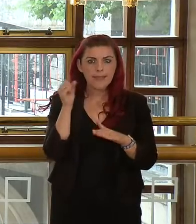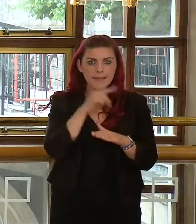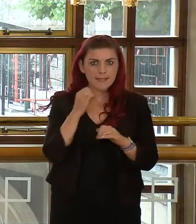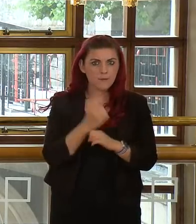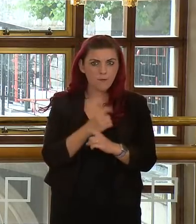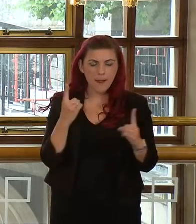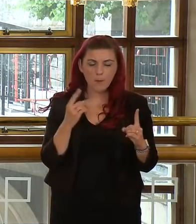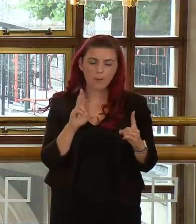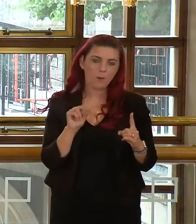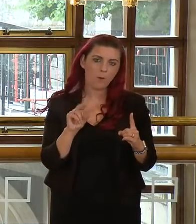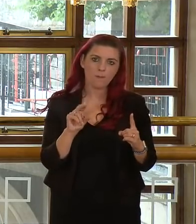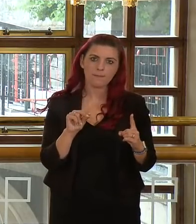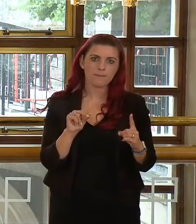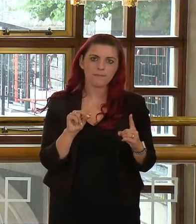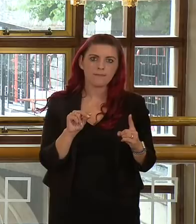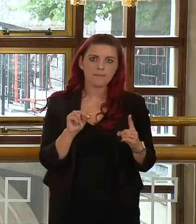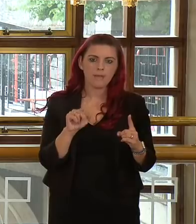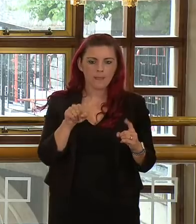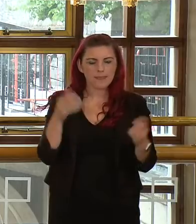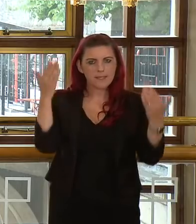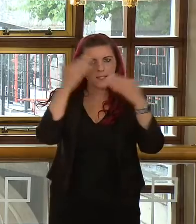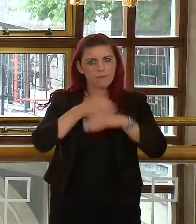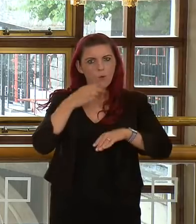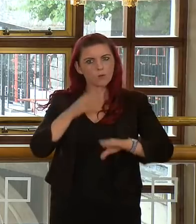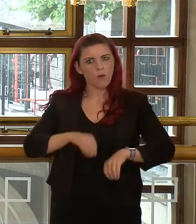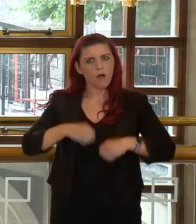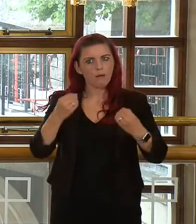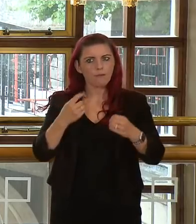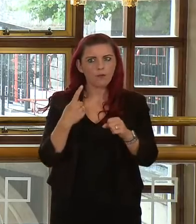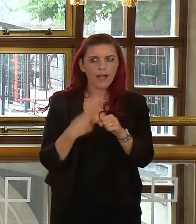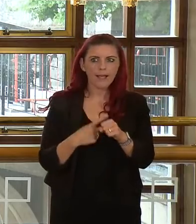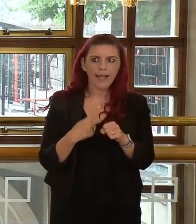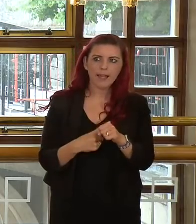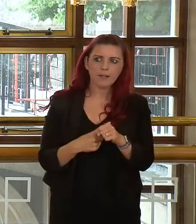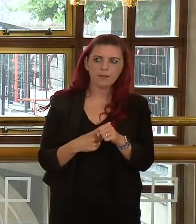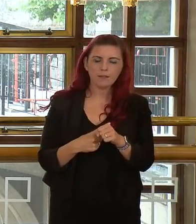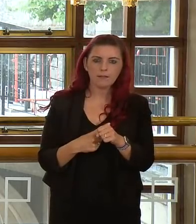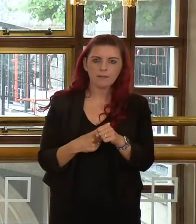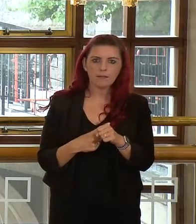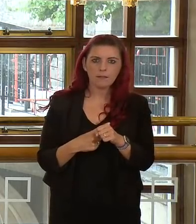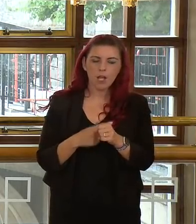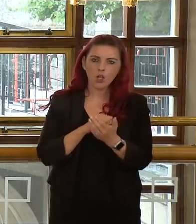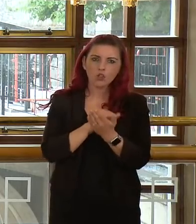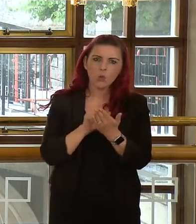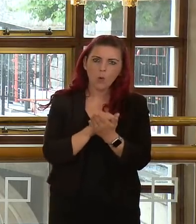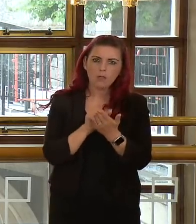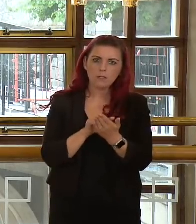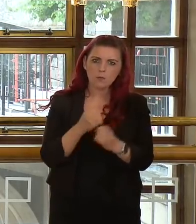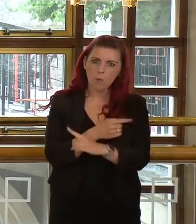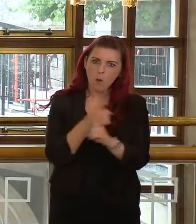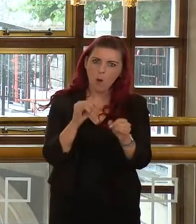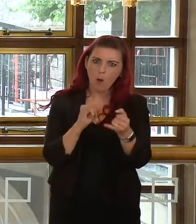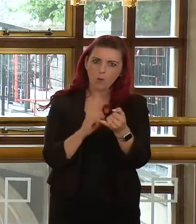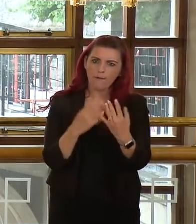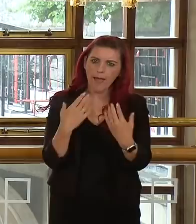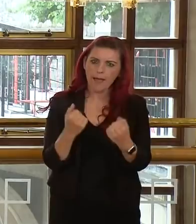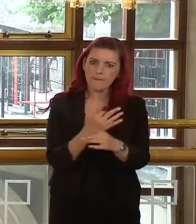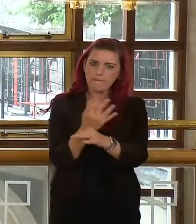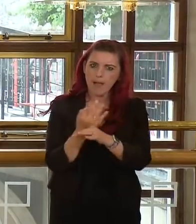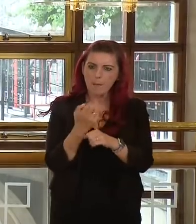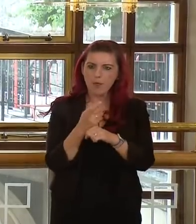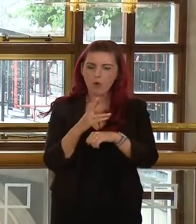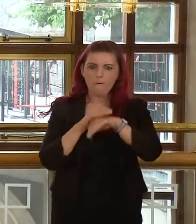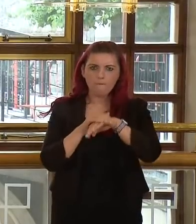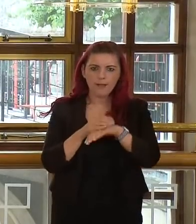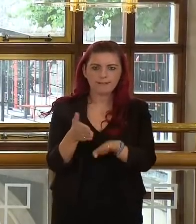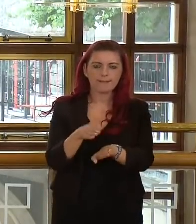anyone, and this evening I want to offer once again my condolences to everyone who's lost loved ones during this emergency. In